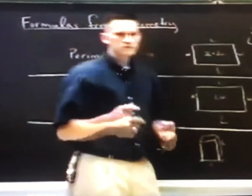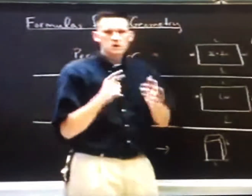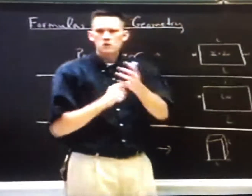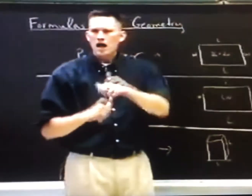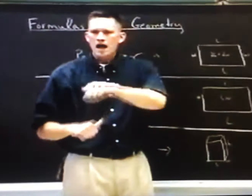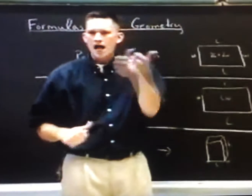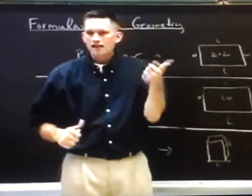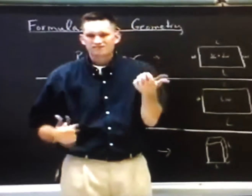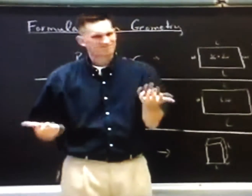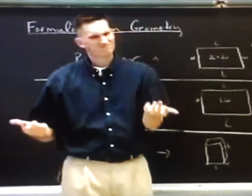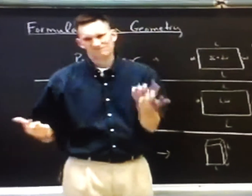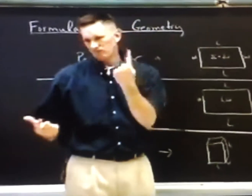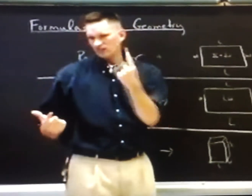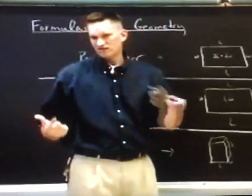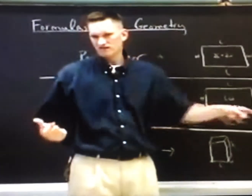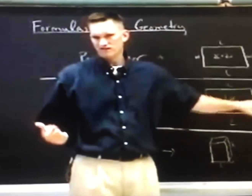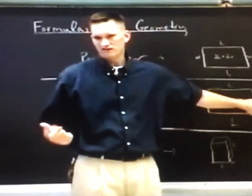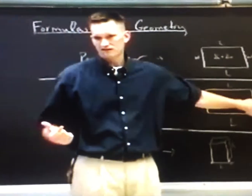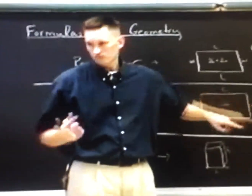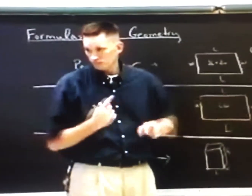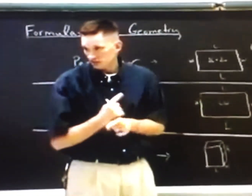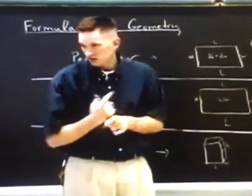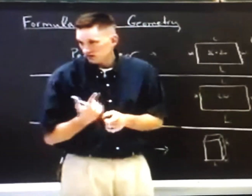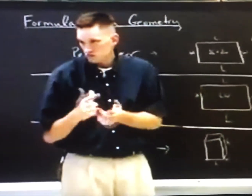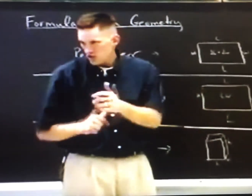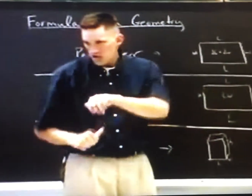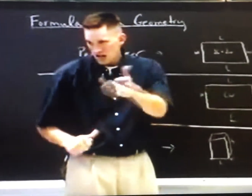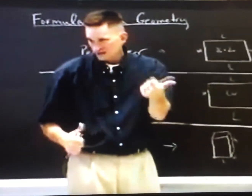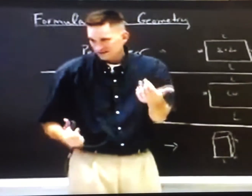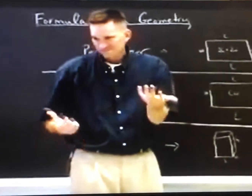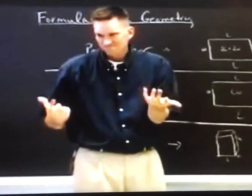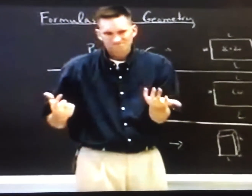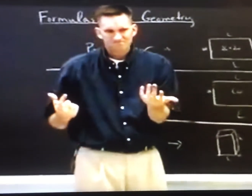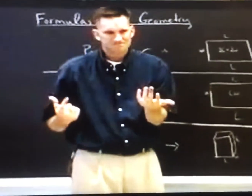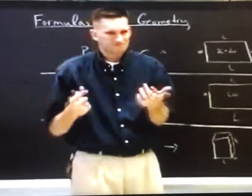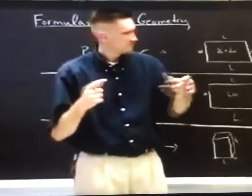Length times width. Any other ways? Hmm.